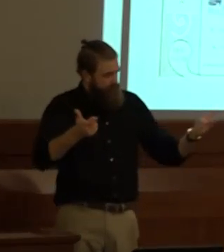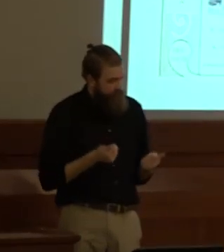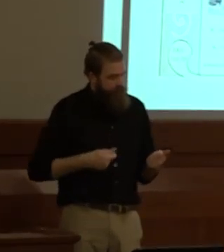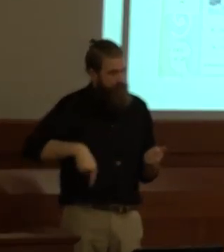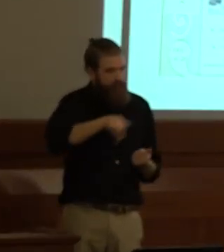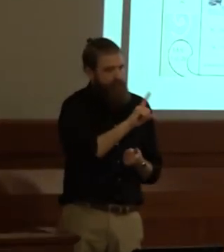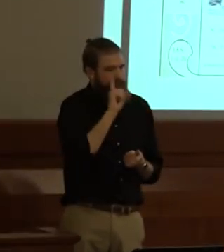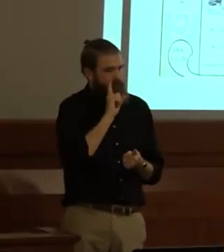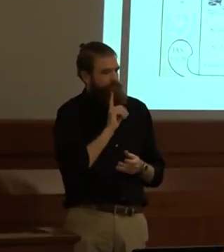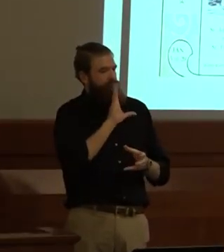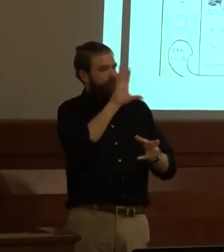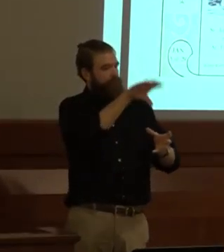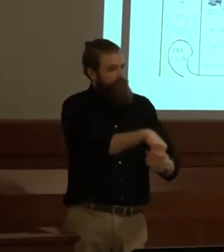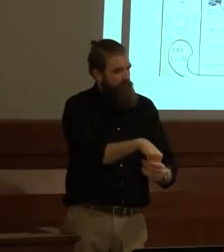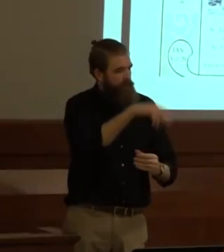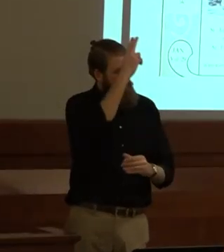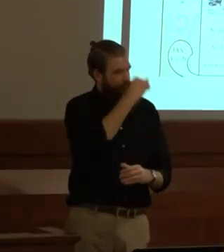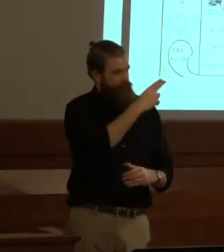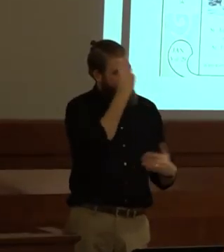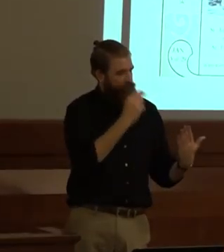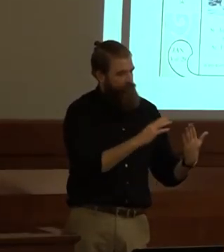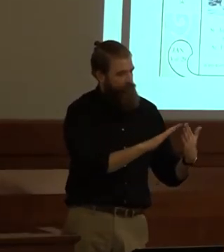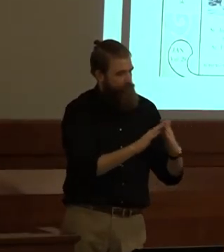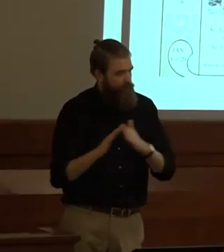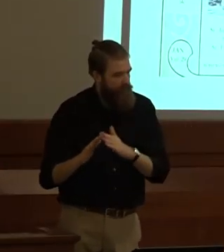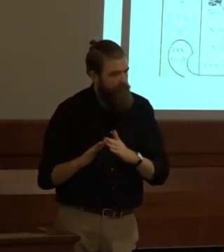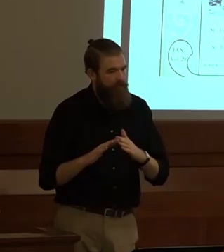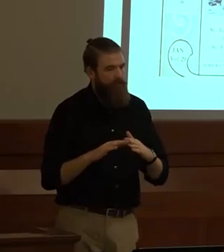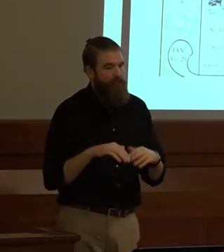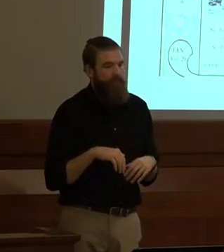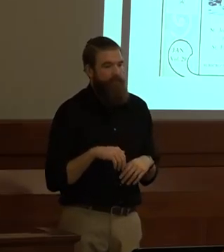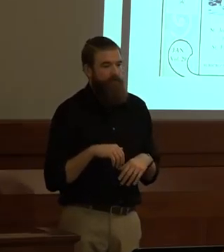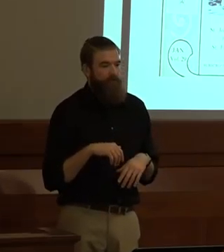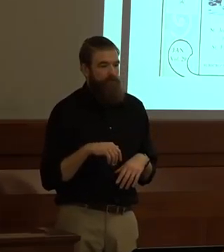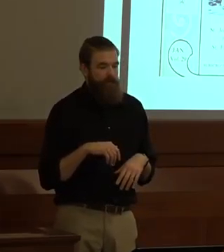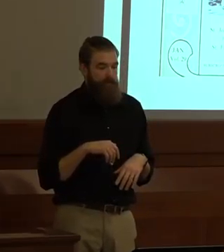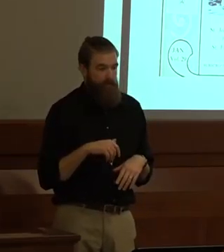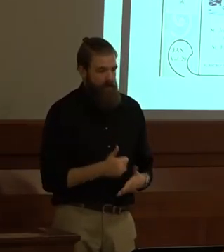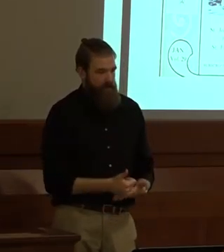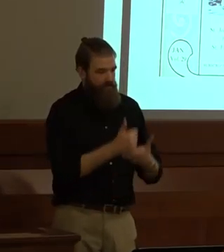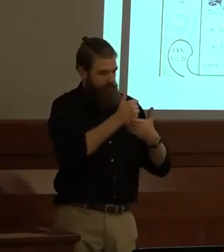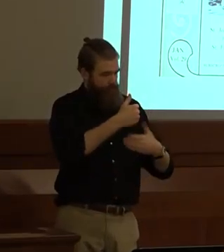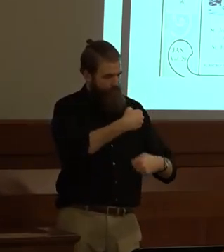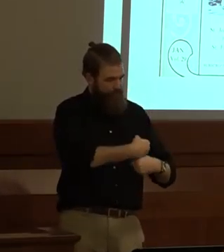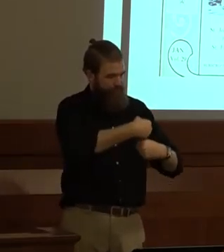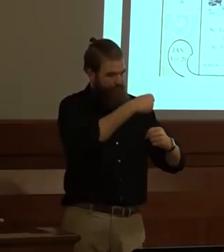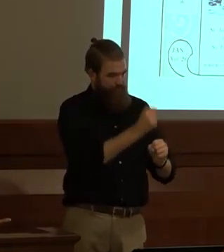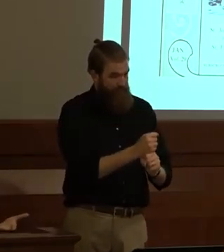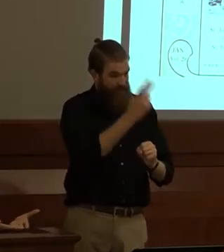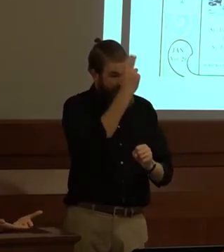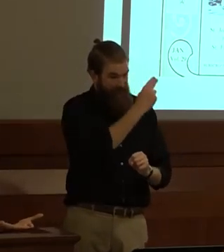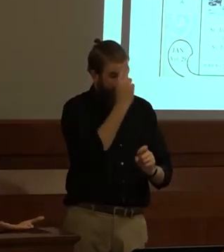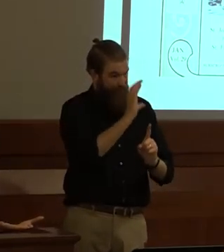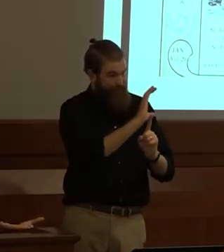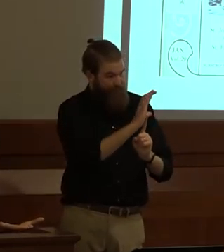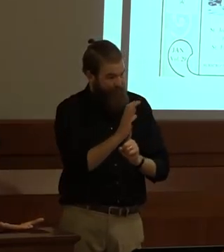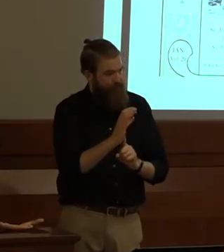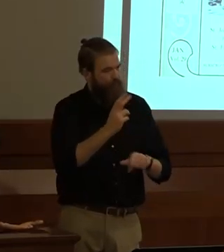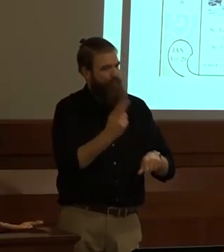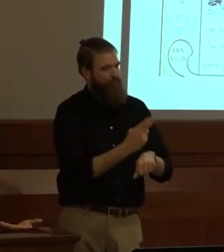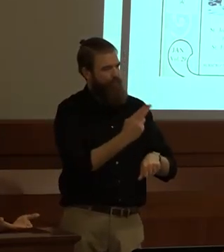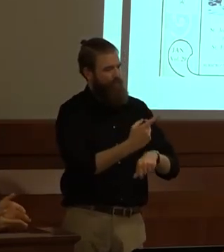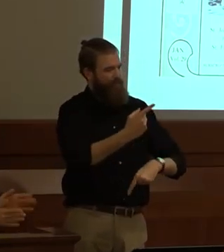and creating Catholic culture in sign language. It's part of church history, so I consider that part of the legacy to